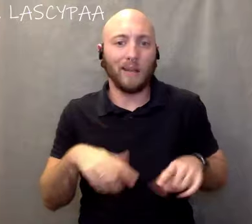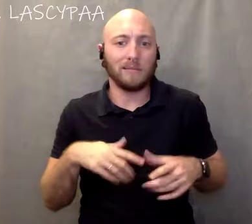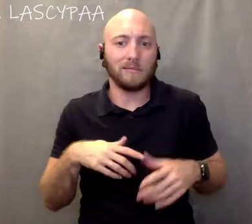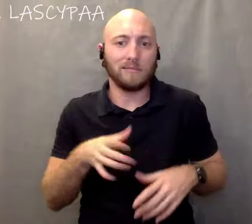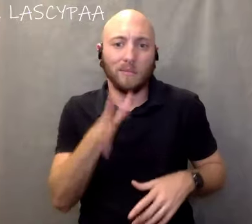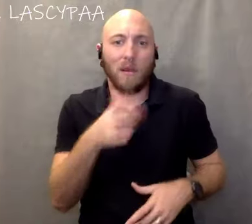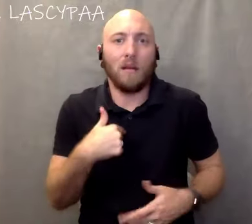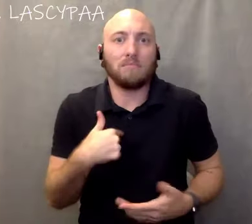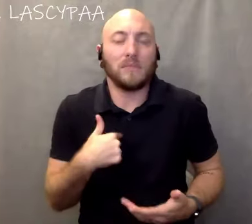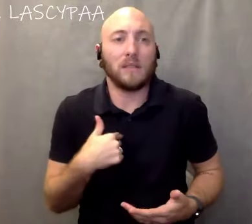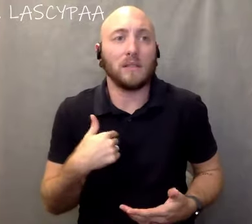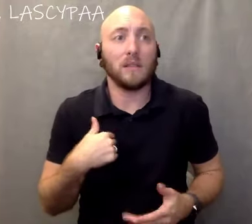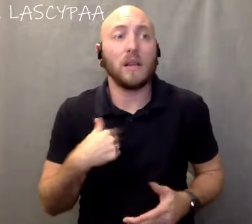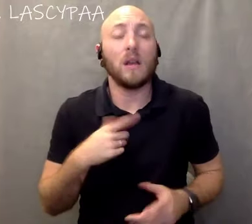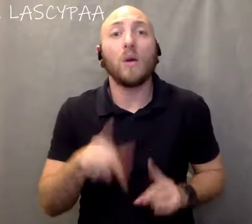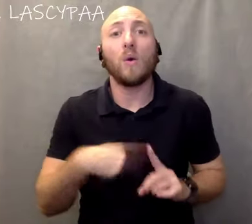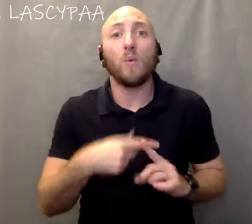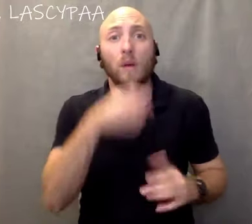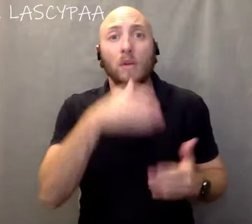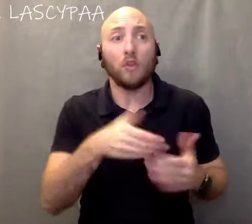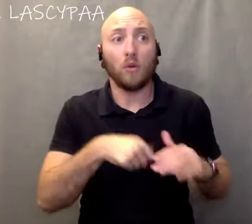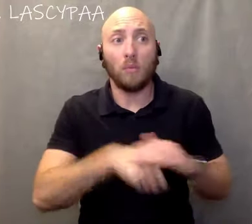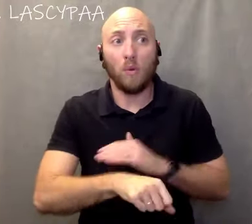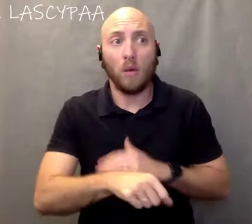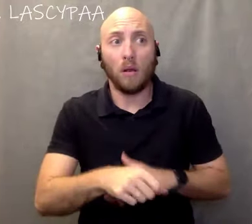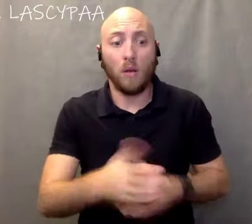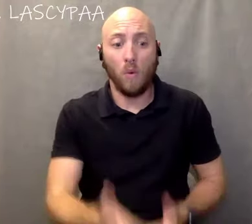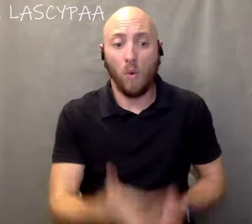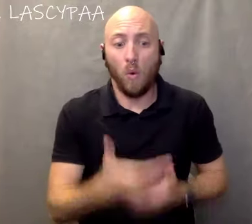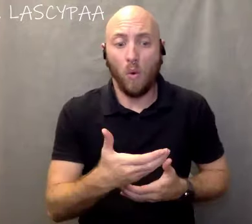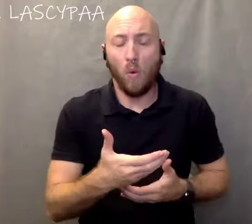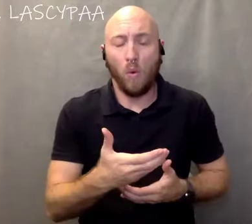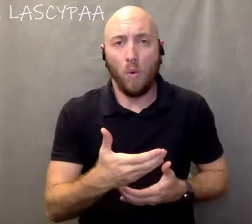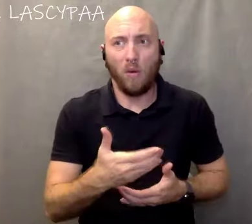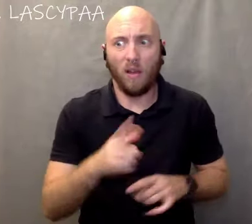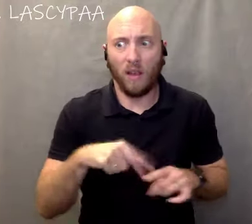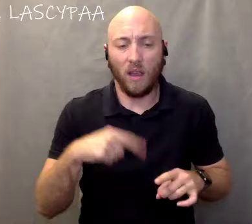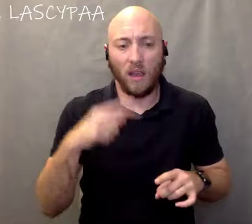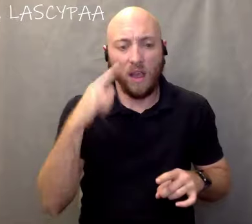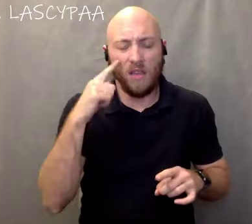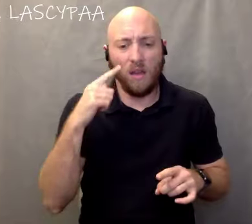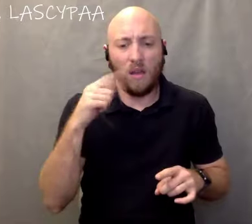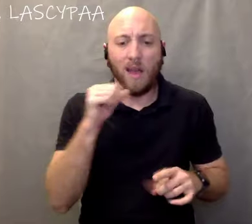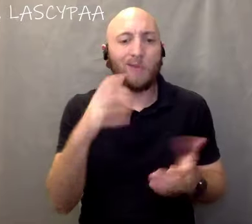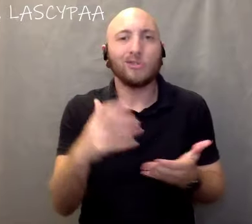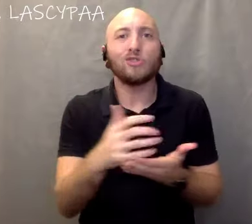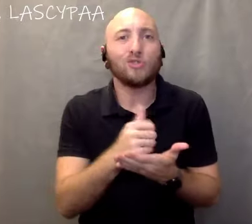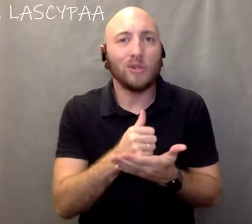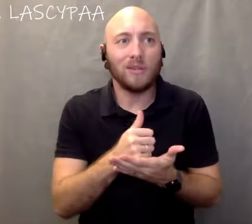could hold her because I didn't feel like I deserved it or knew how to do anything like that.